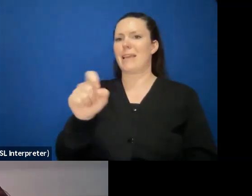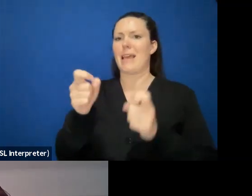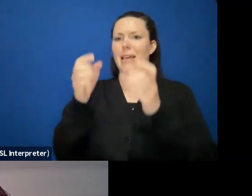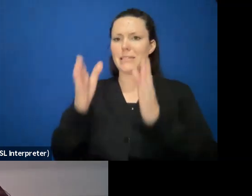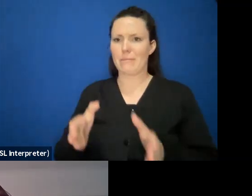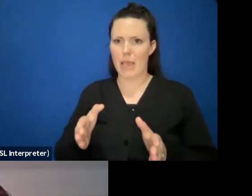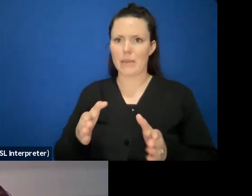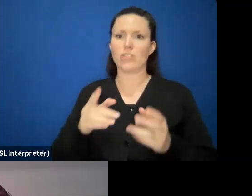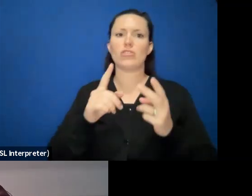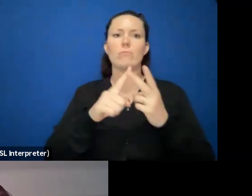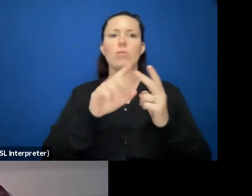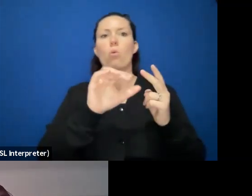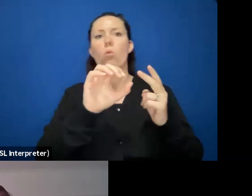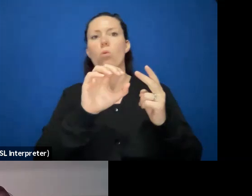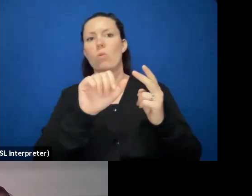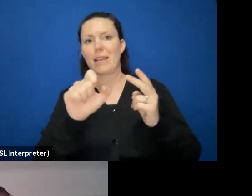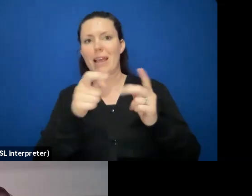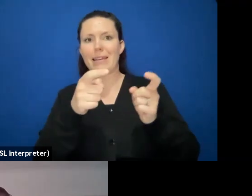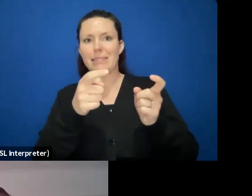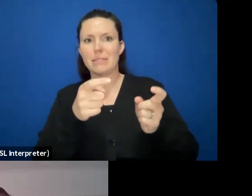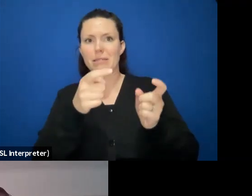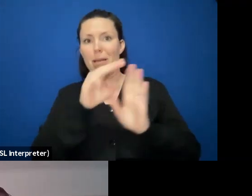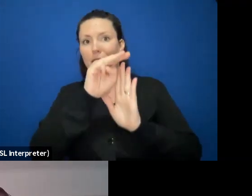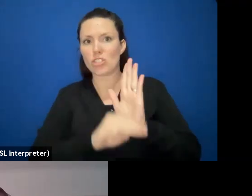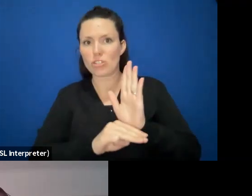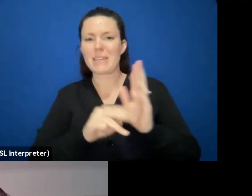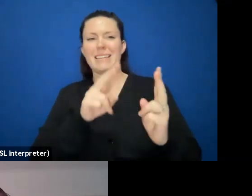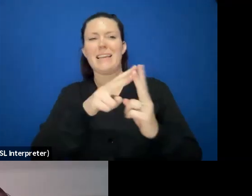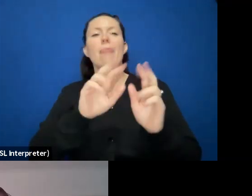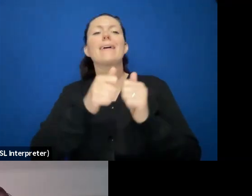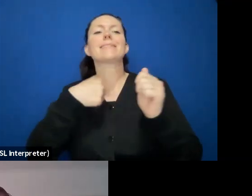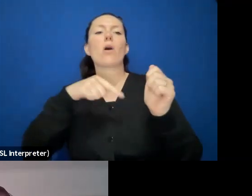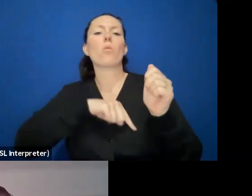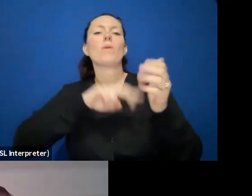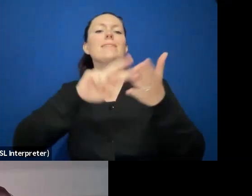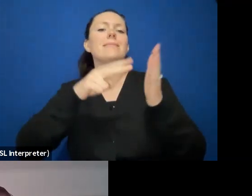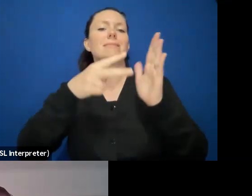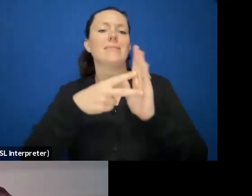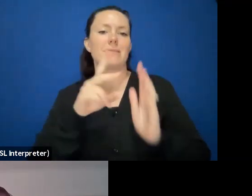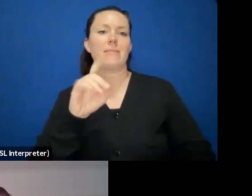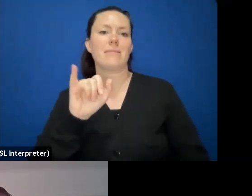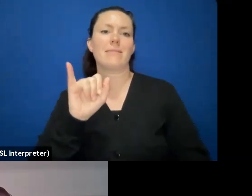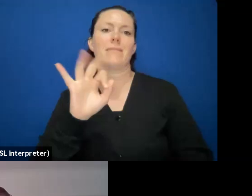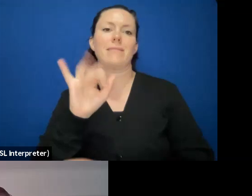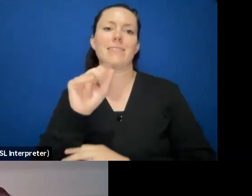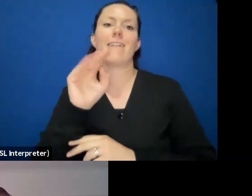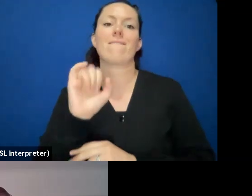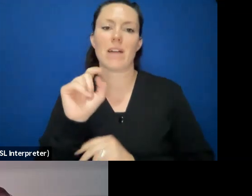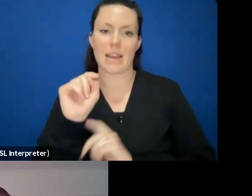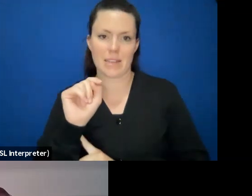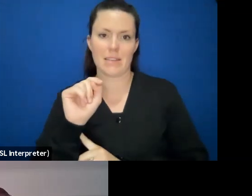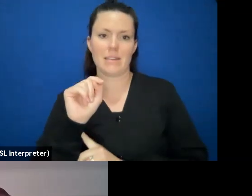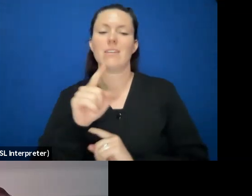case management, is really how we are defining case management. And for us, was really IL